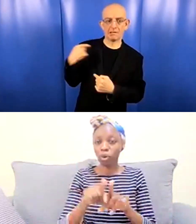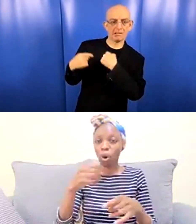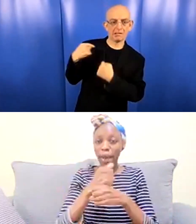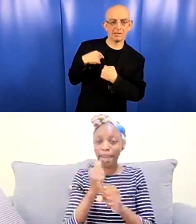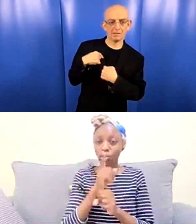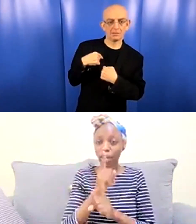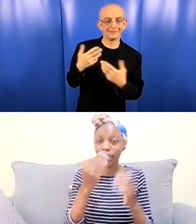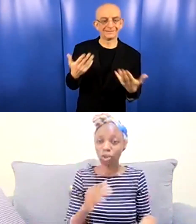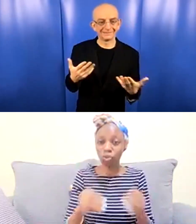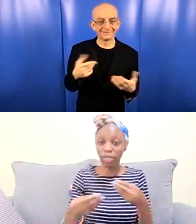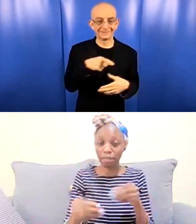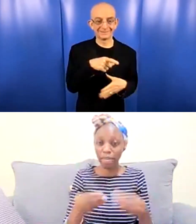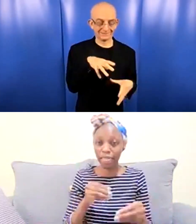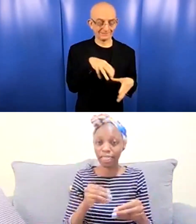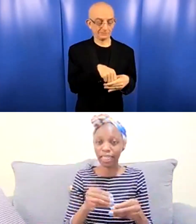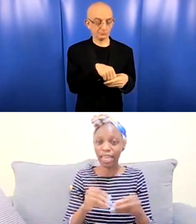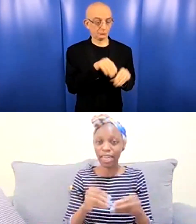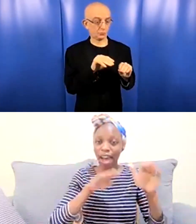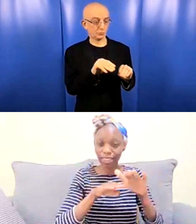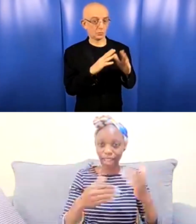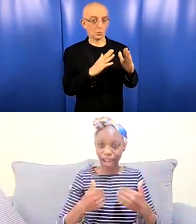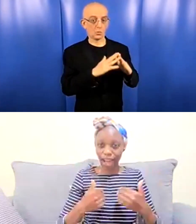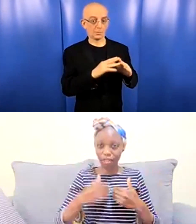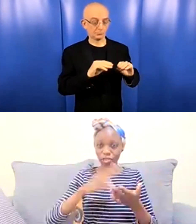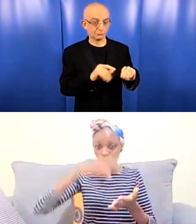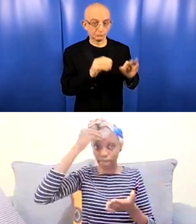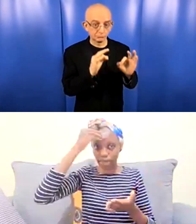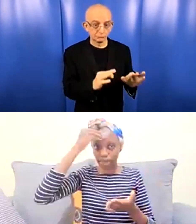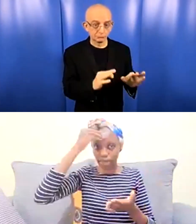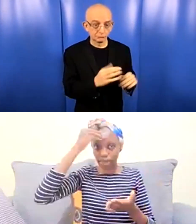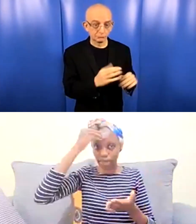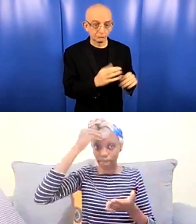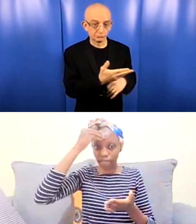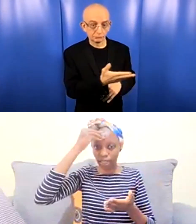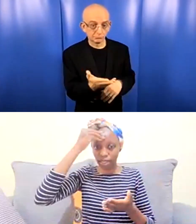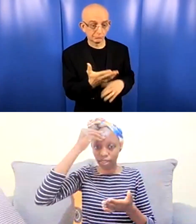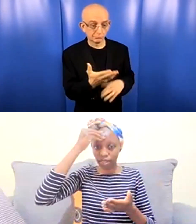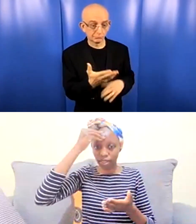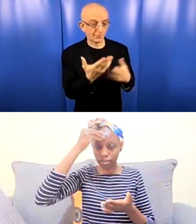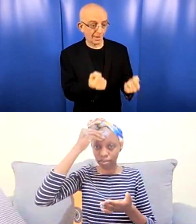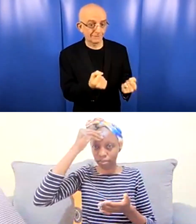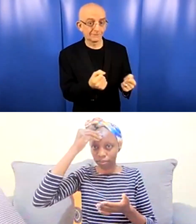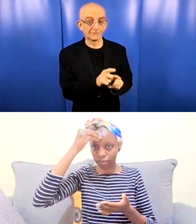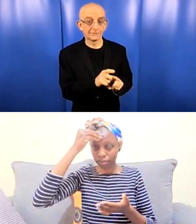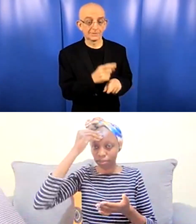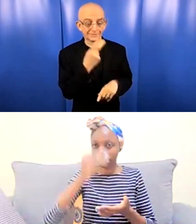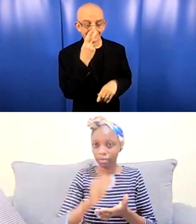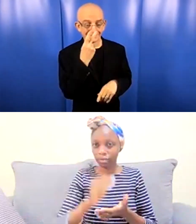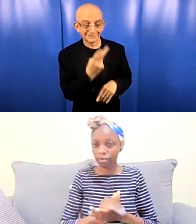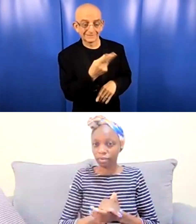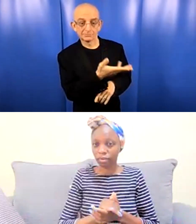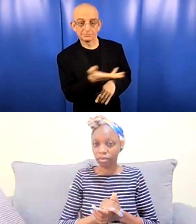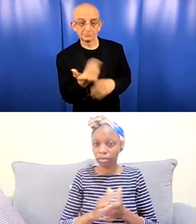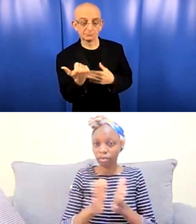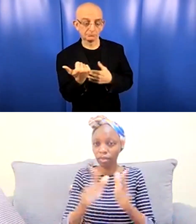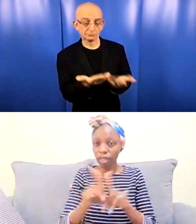disabilities have access to learning during crisis and